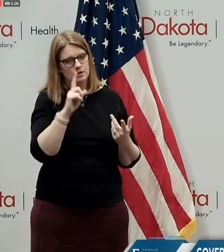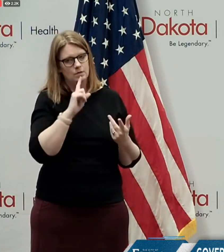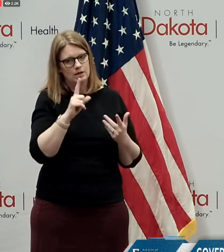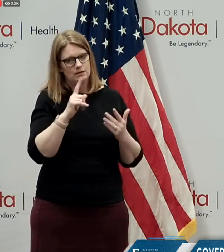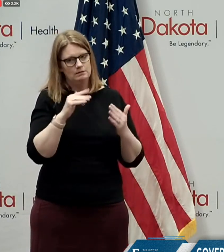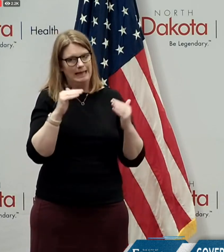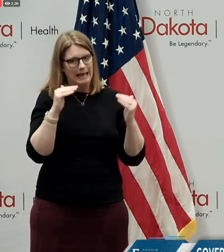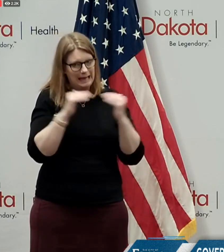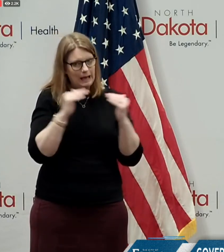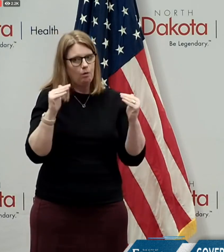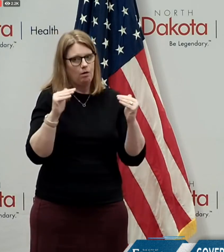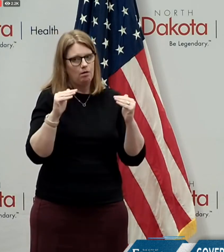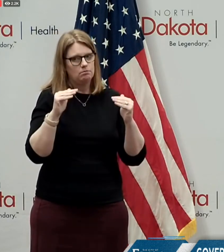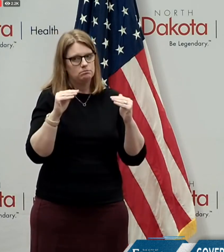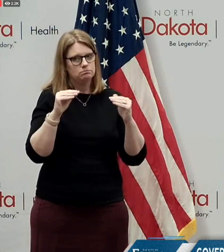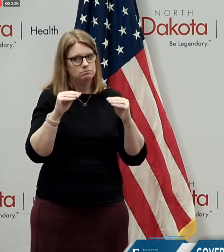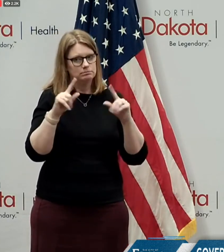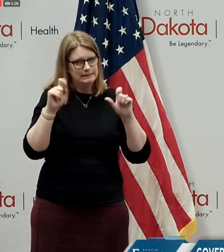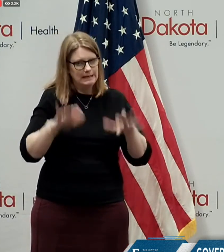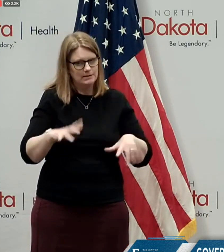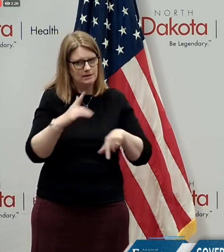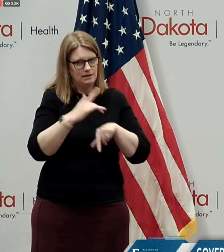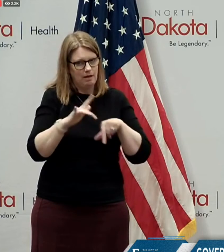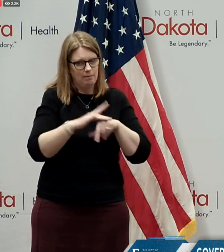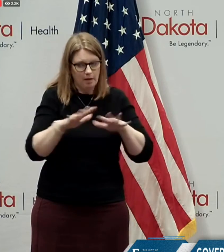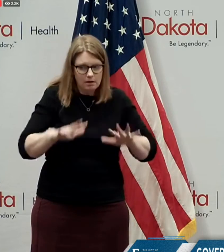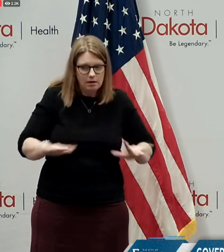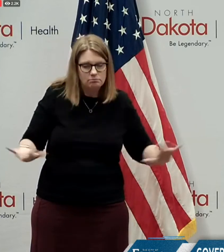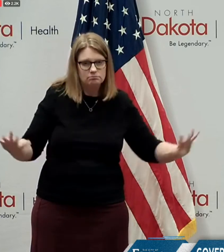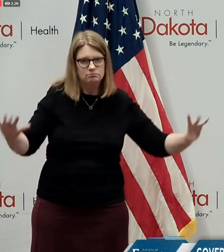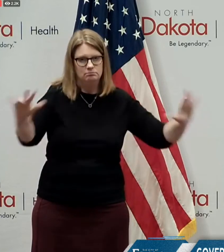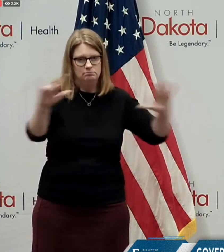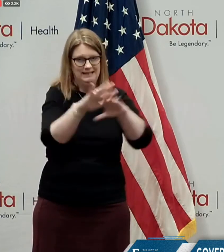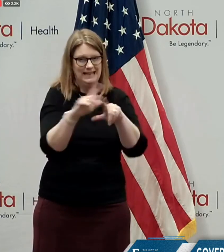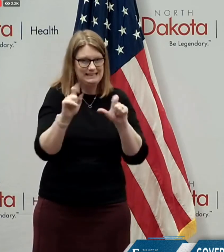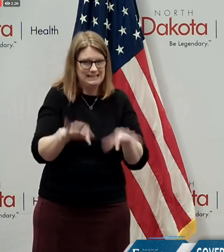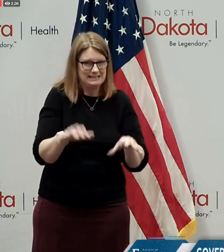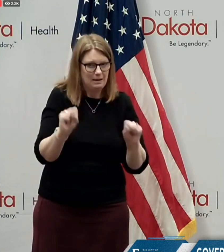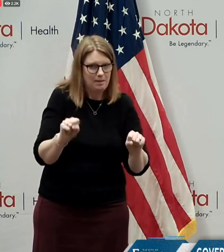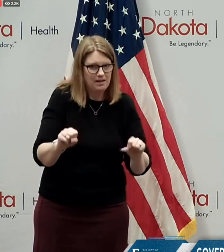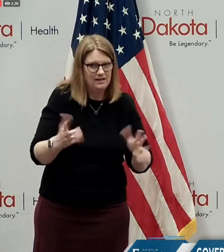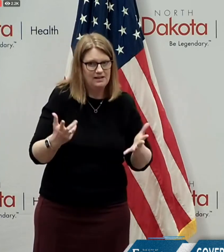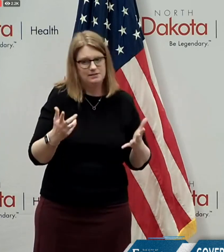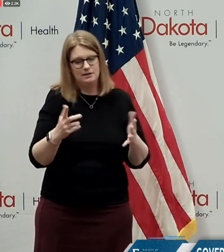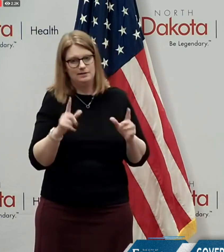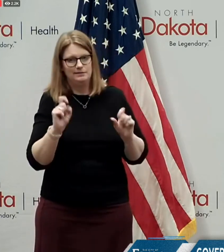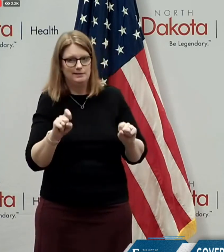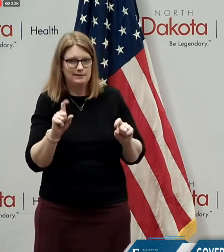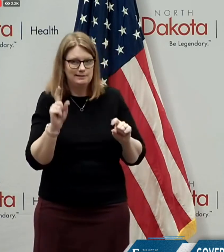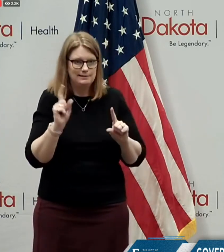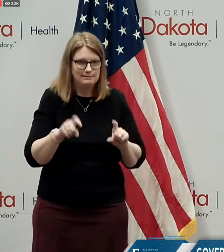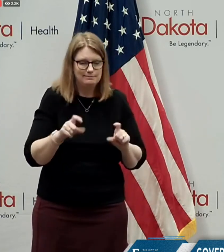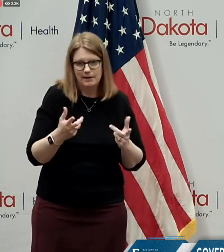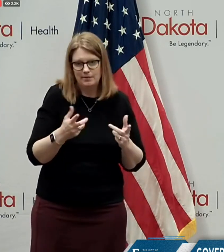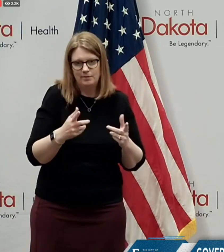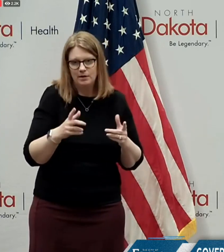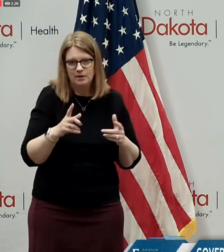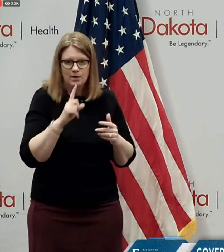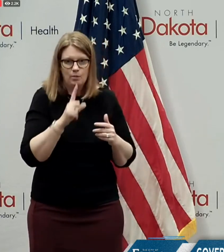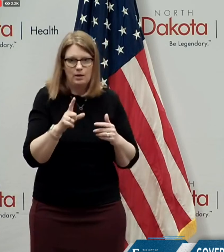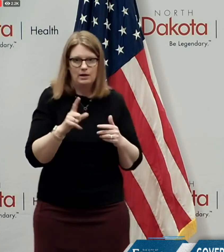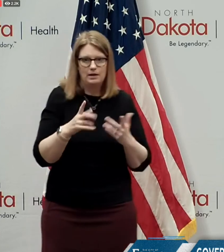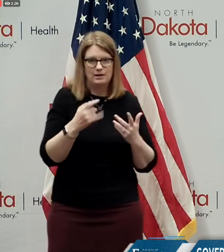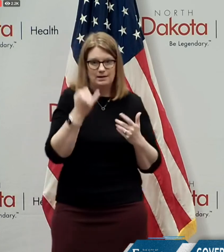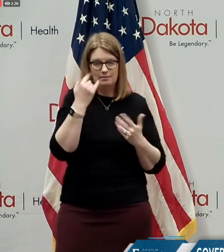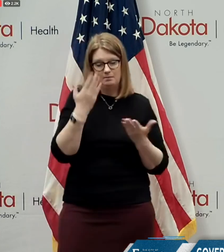distribution of testing across all groups. But again, in some cases where they're more vulnerable, we'll have a